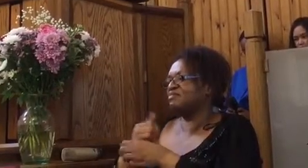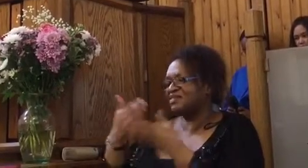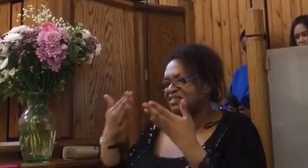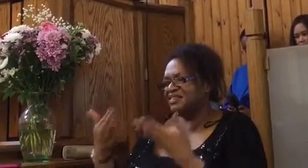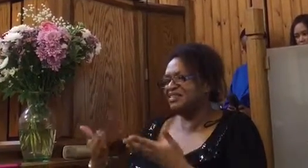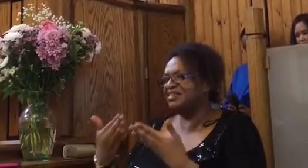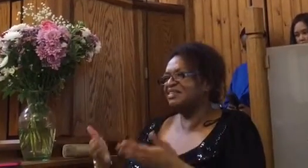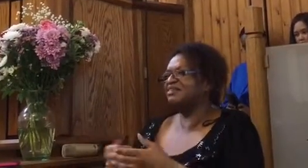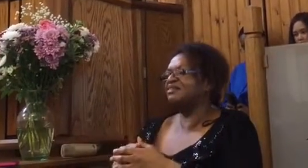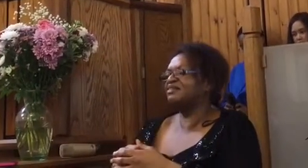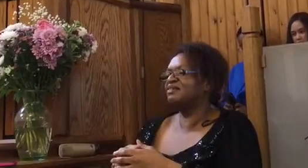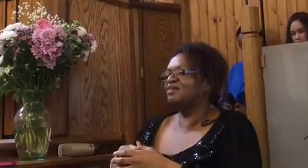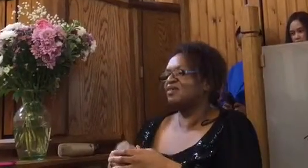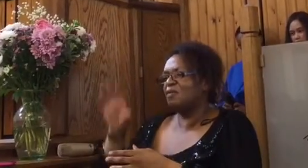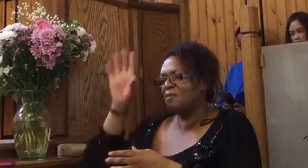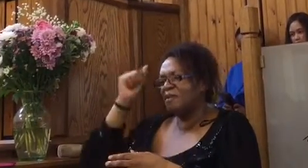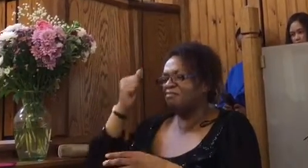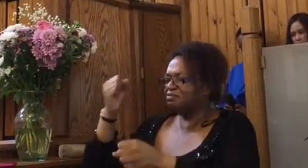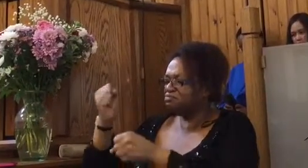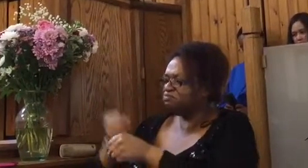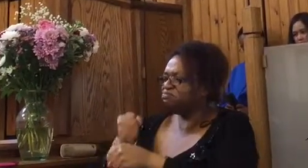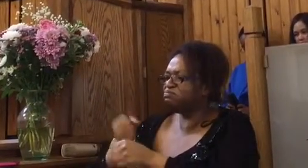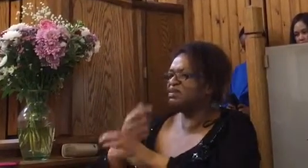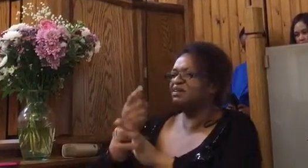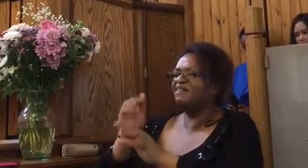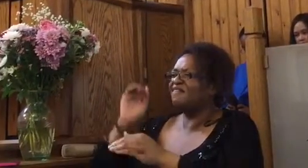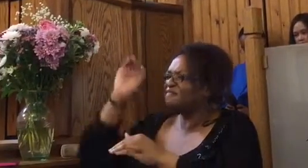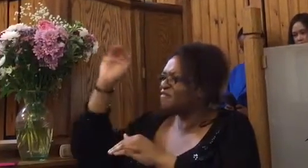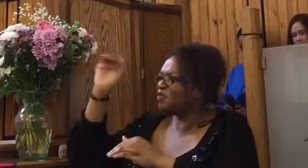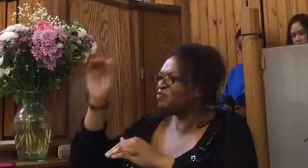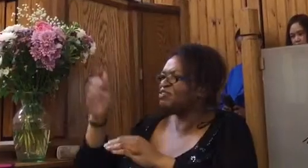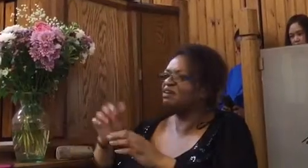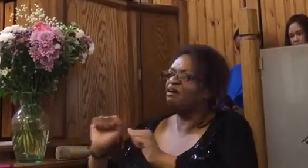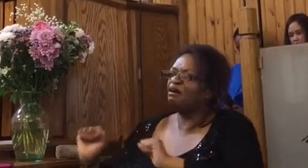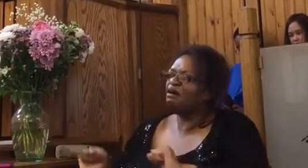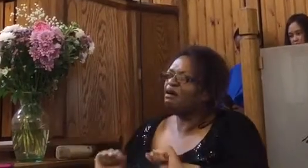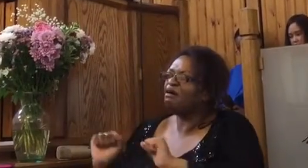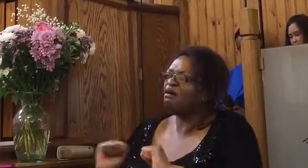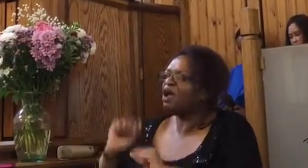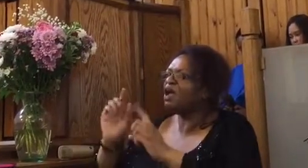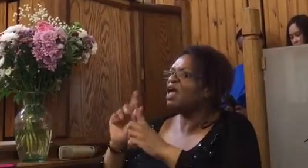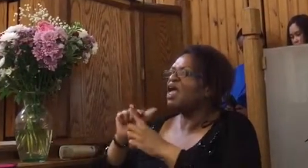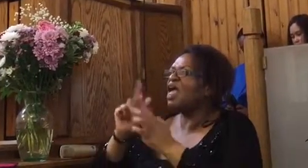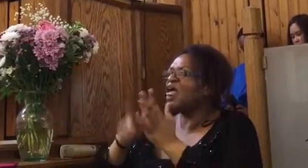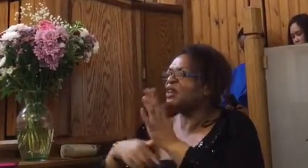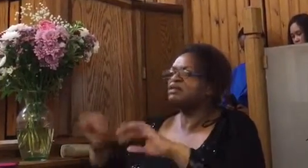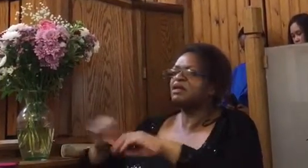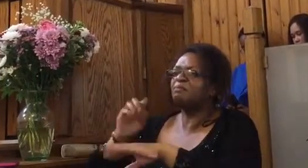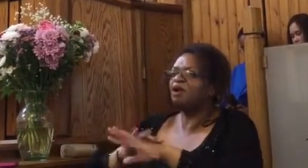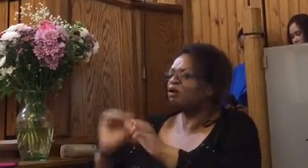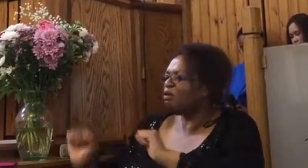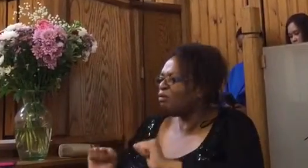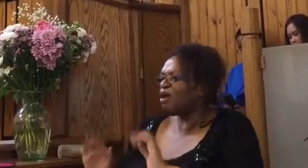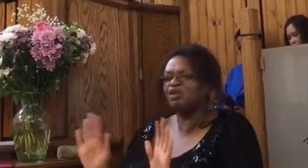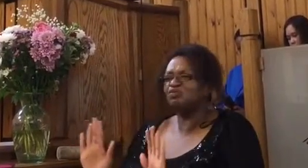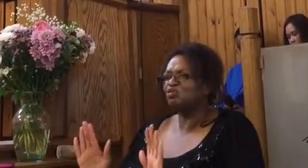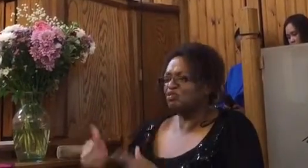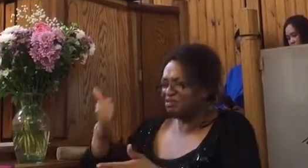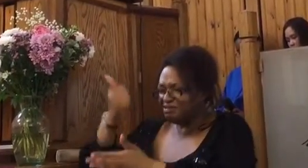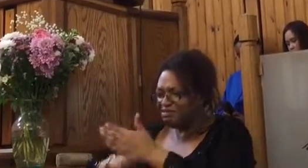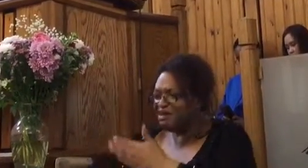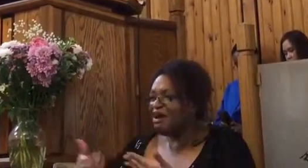Today is the day that we should be active, not in the future thinking, oh, when I become an elder, or when I'm married, or when I have children.